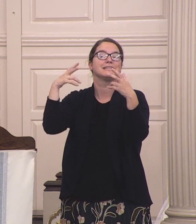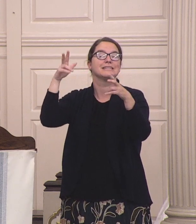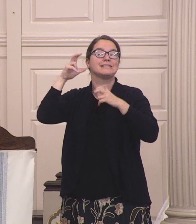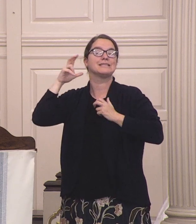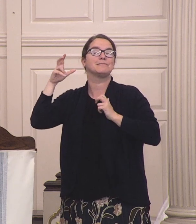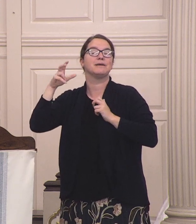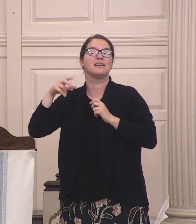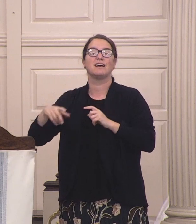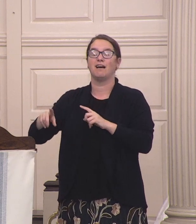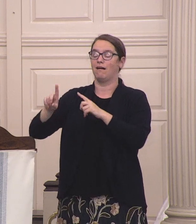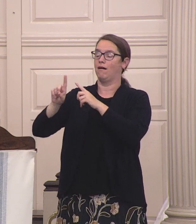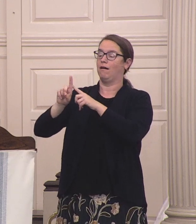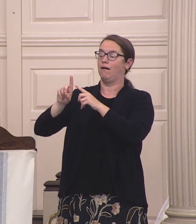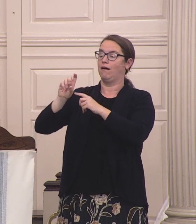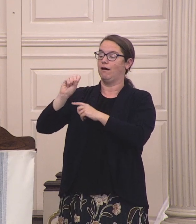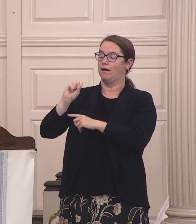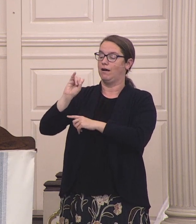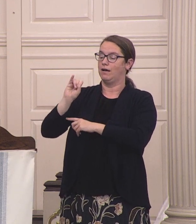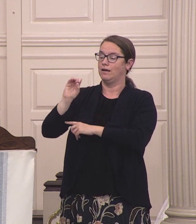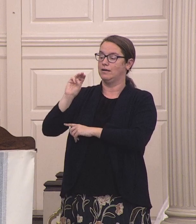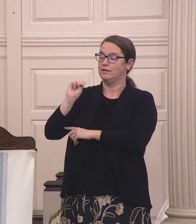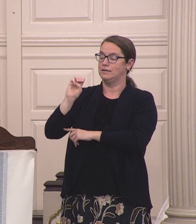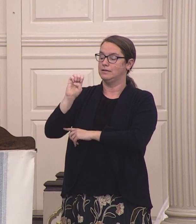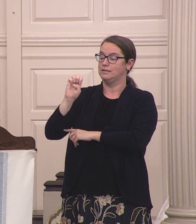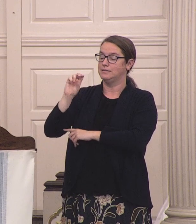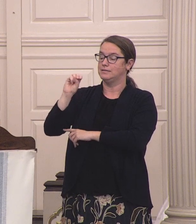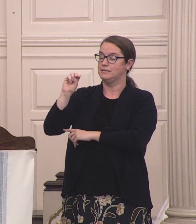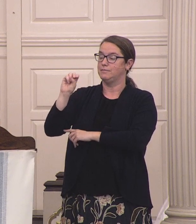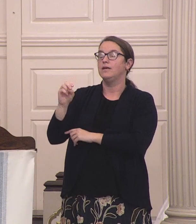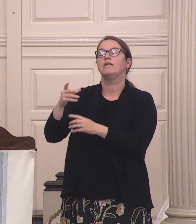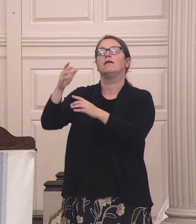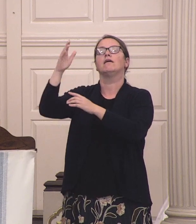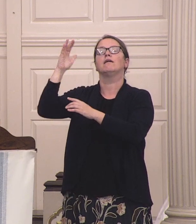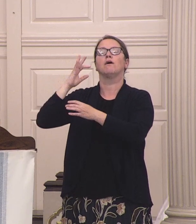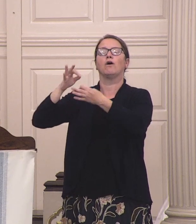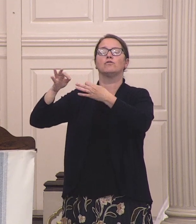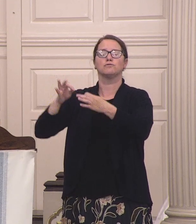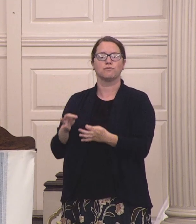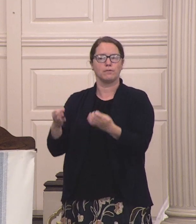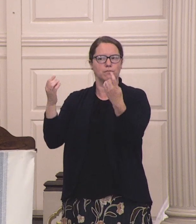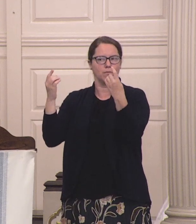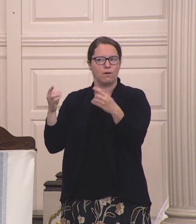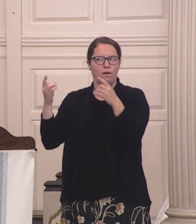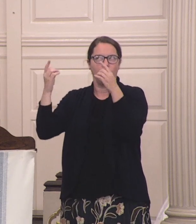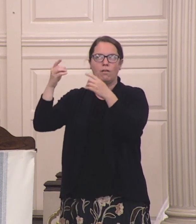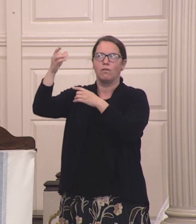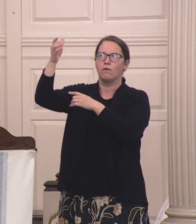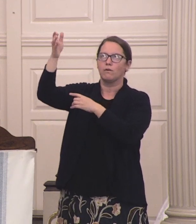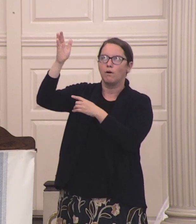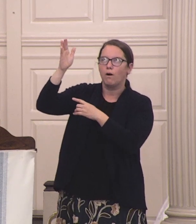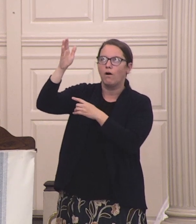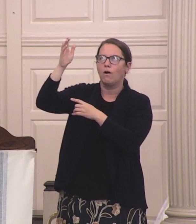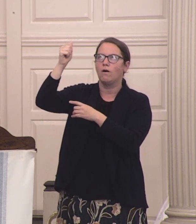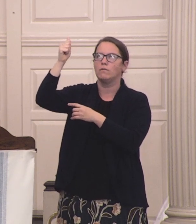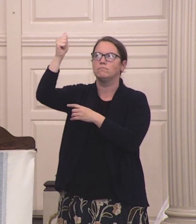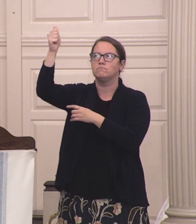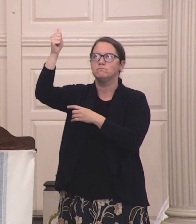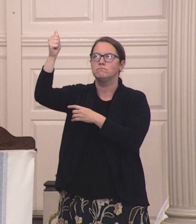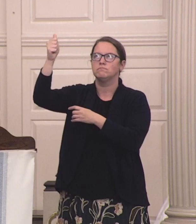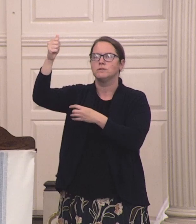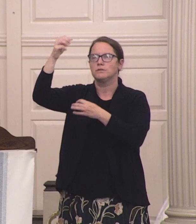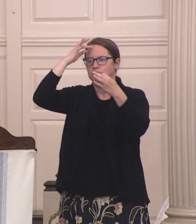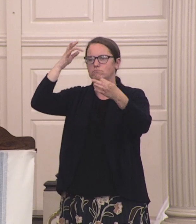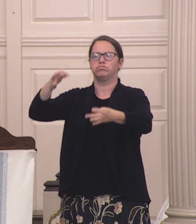Simeon has described how God first concerned himself with acquiring from the Gentiles